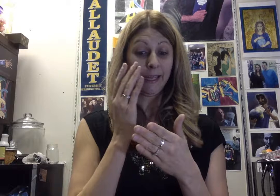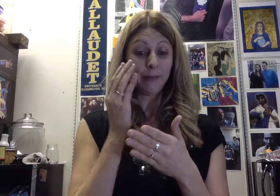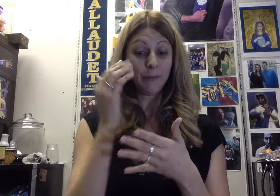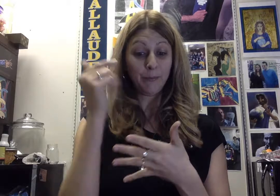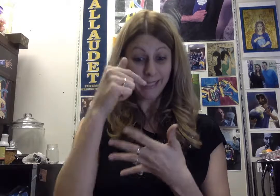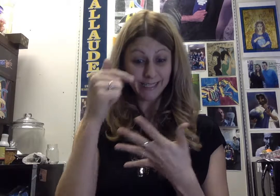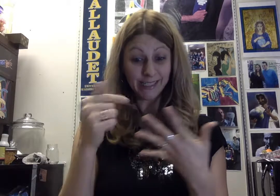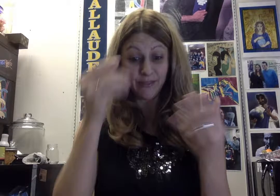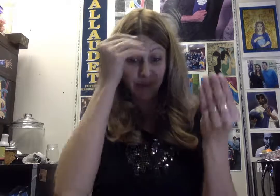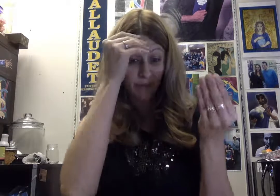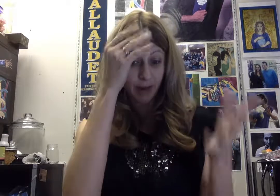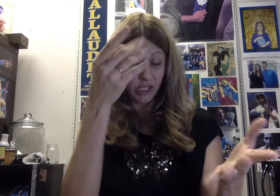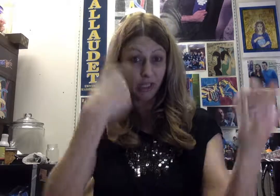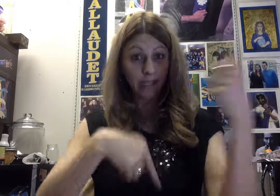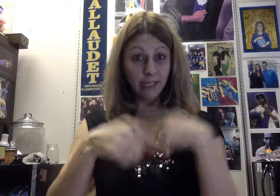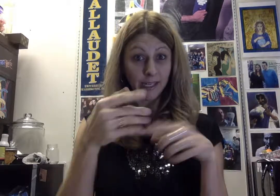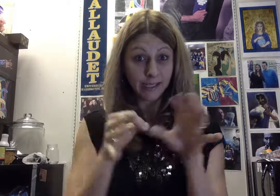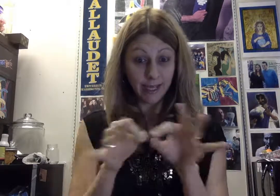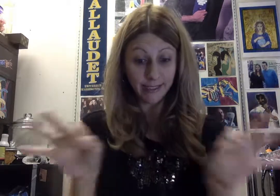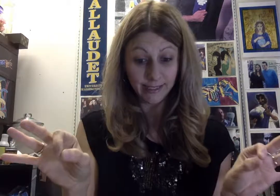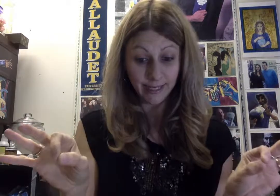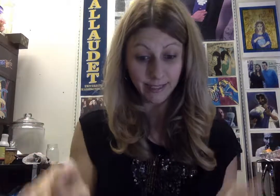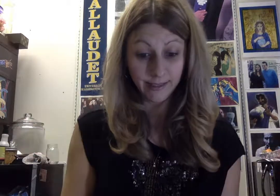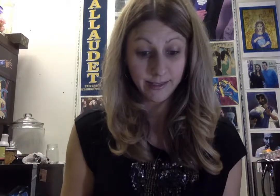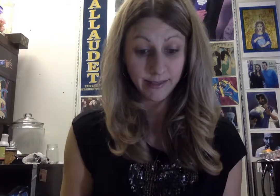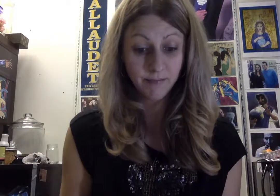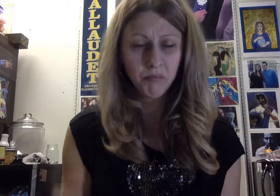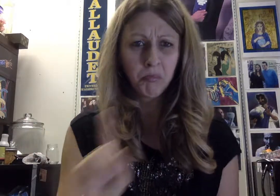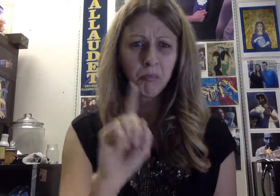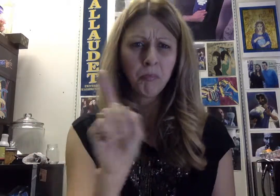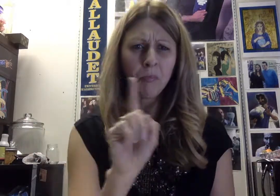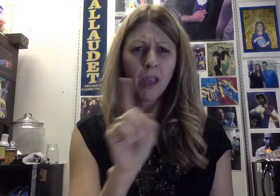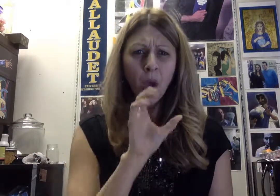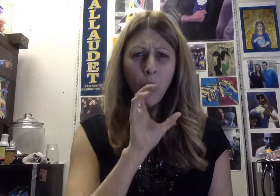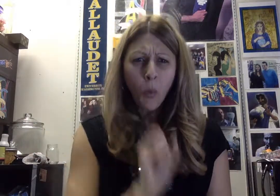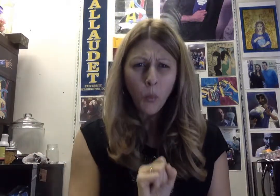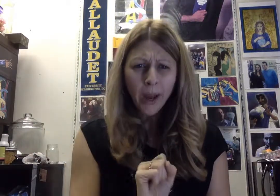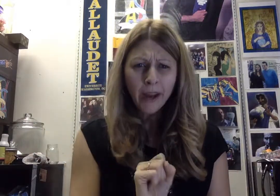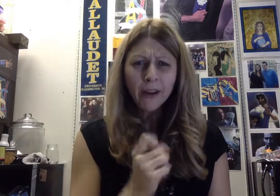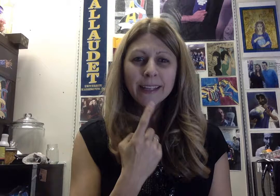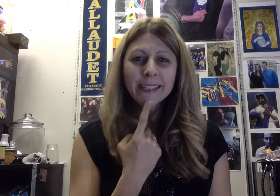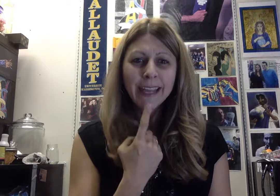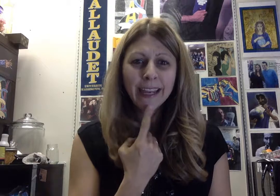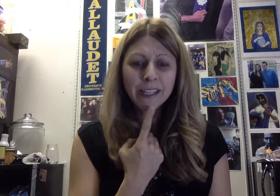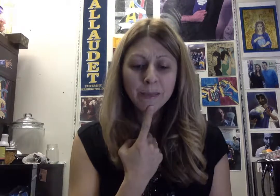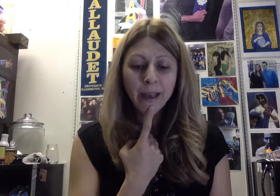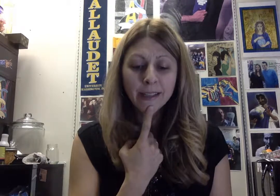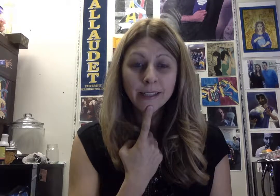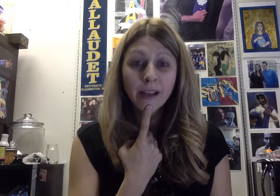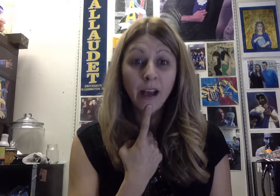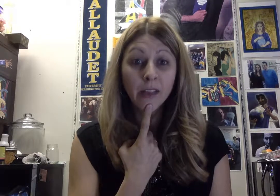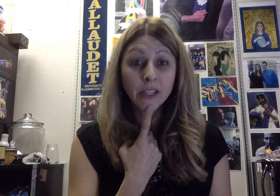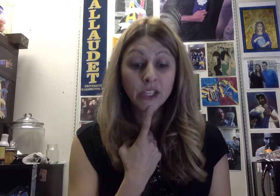many pieces of information in a signed sentence. Where is the age spot? On the